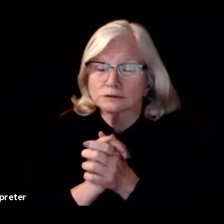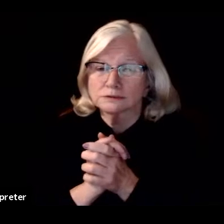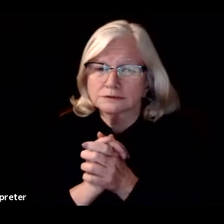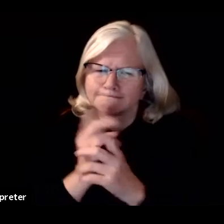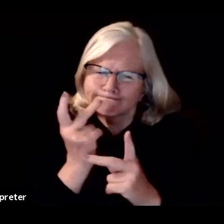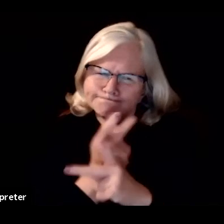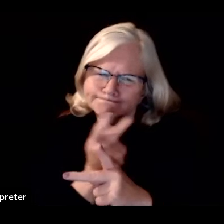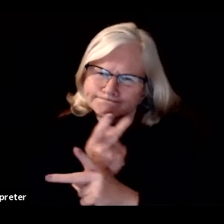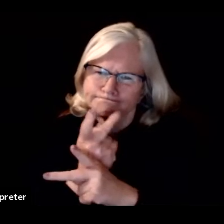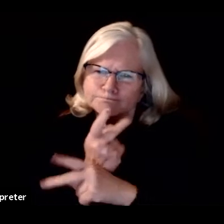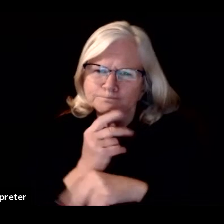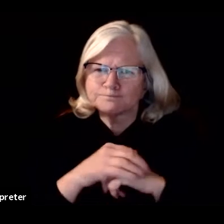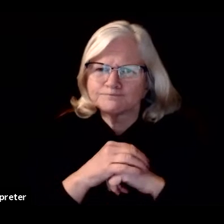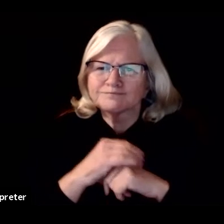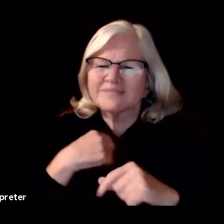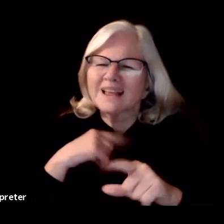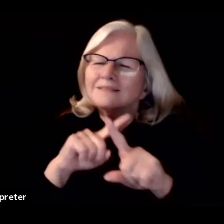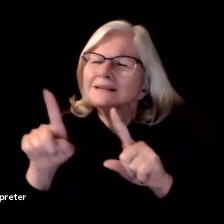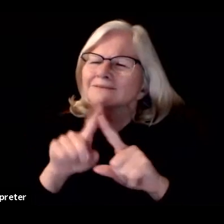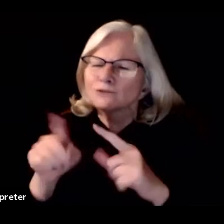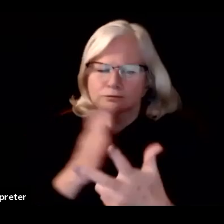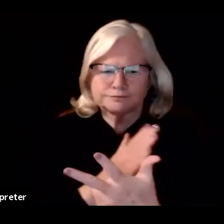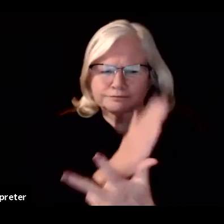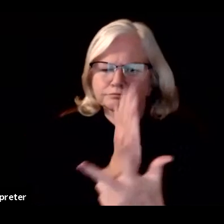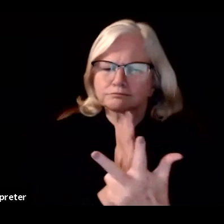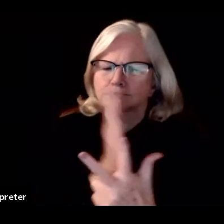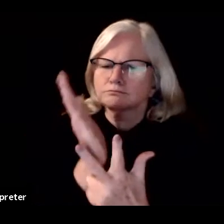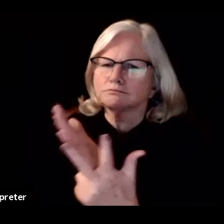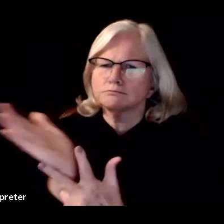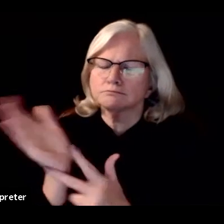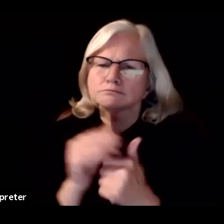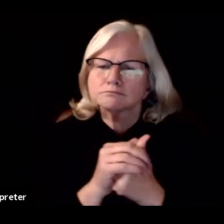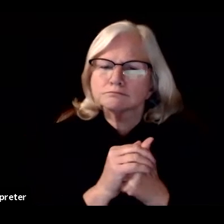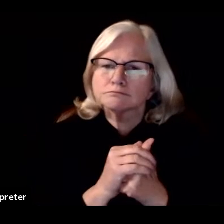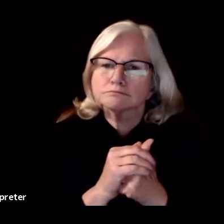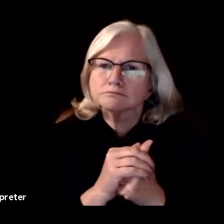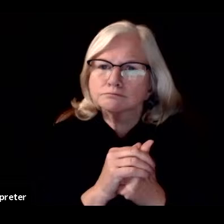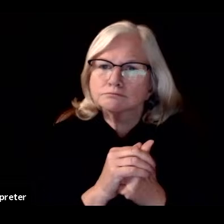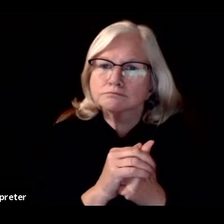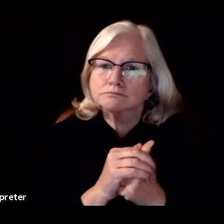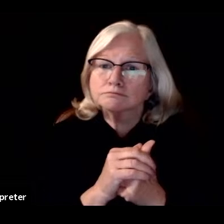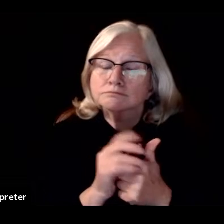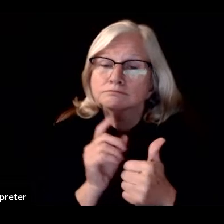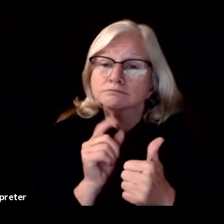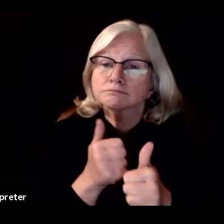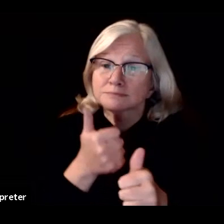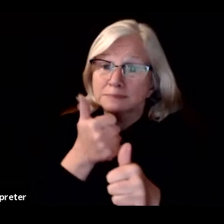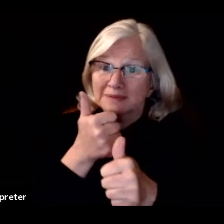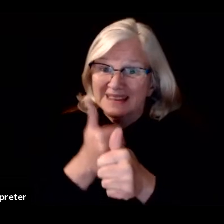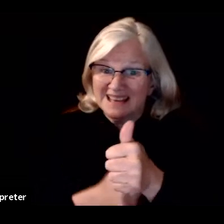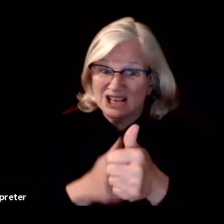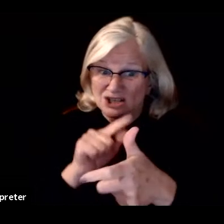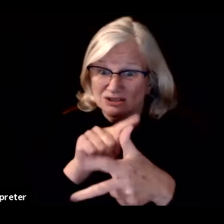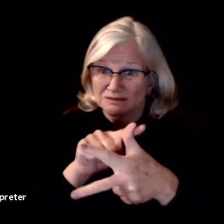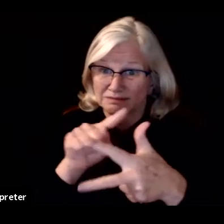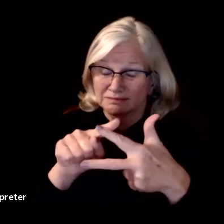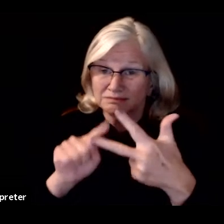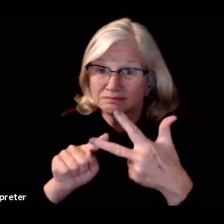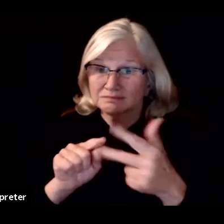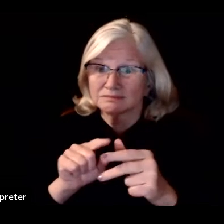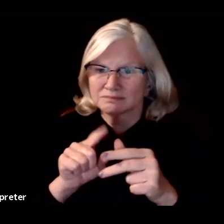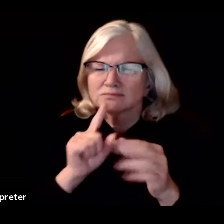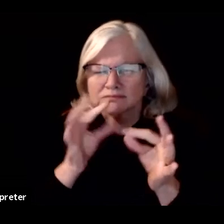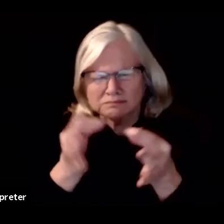basic prevention measures. Every part of that strategy is important. And as we've said many times, testing is certainly